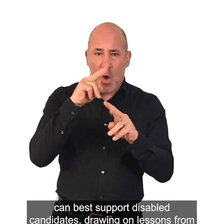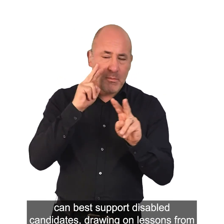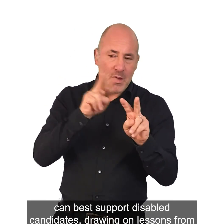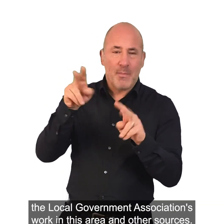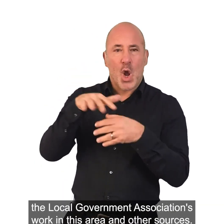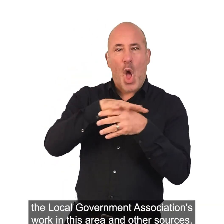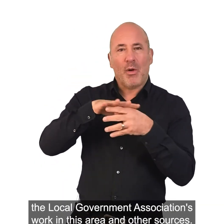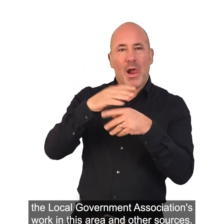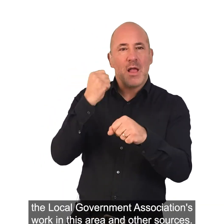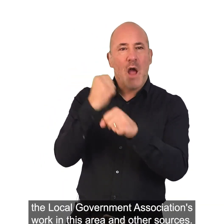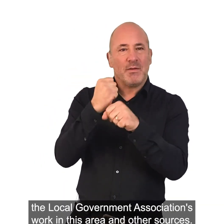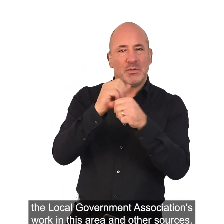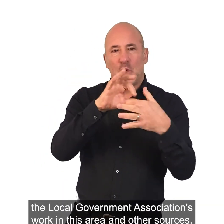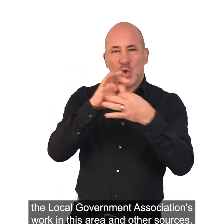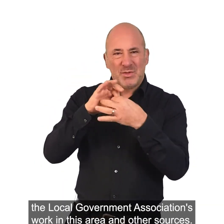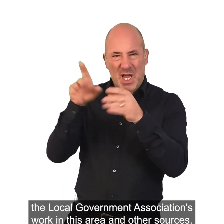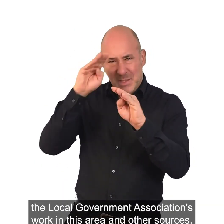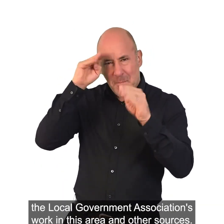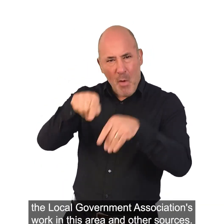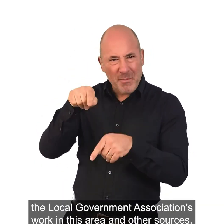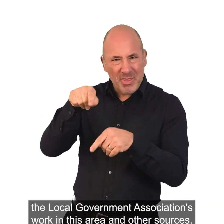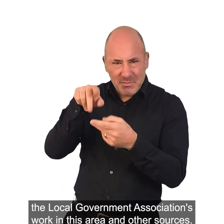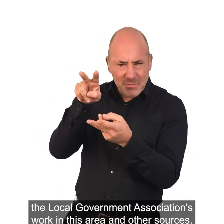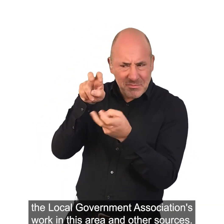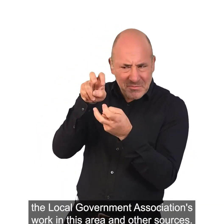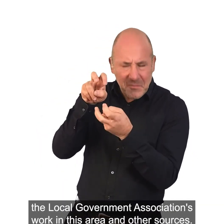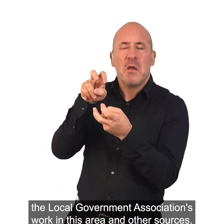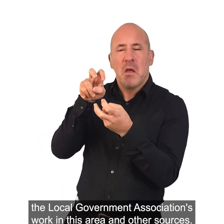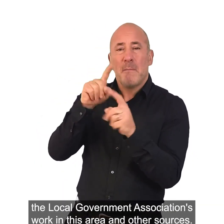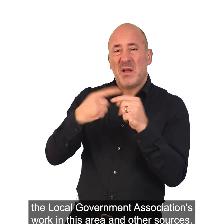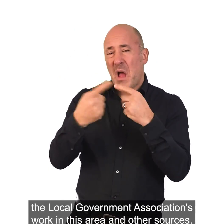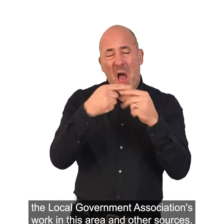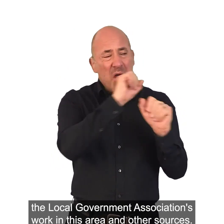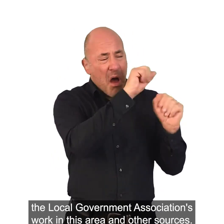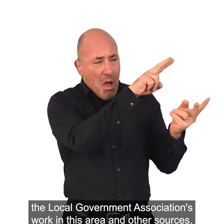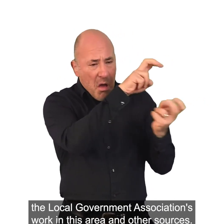the Local Government Association's work in this area and other sources.